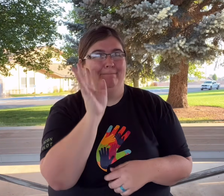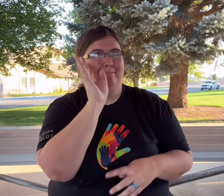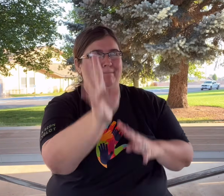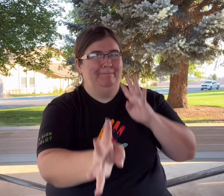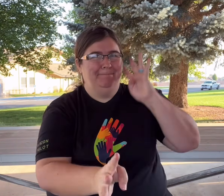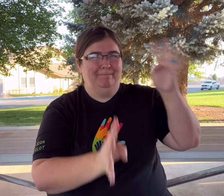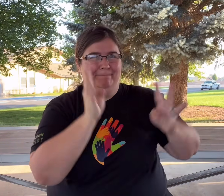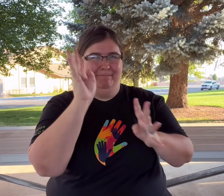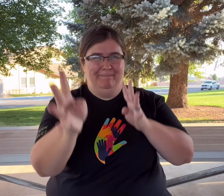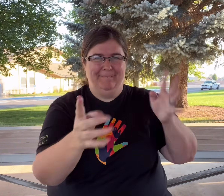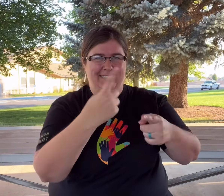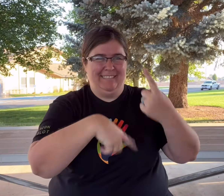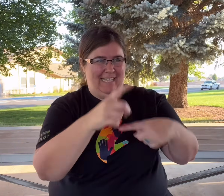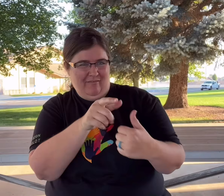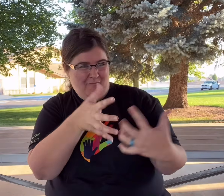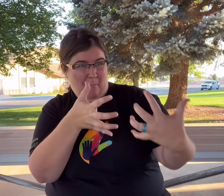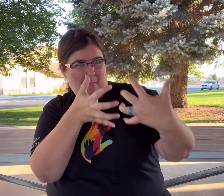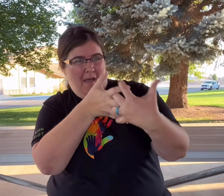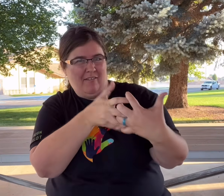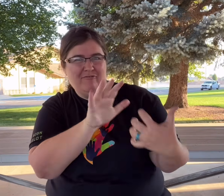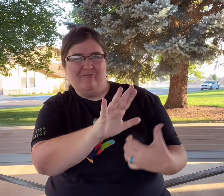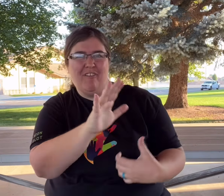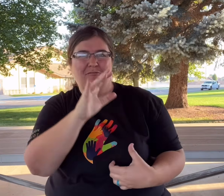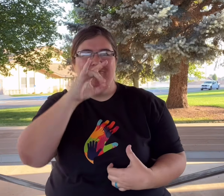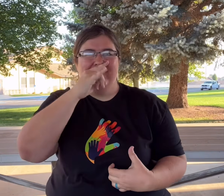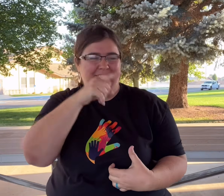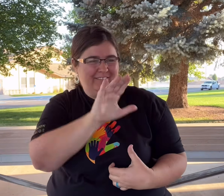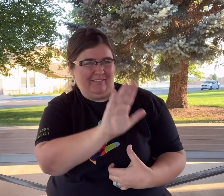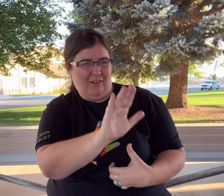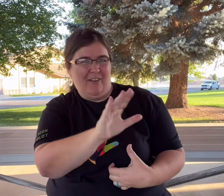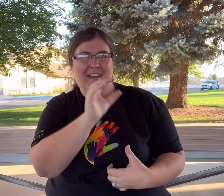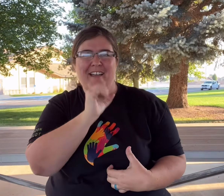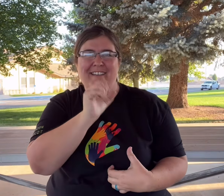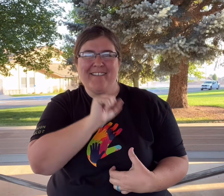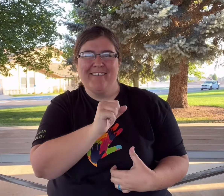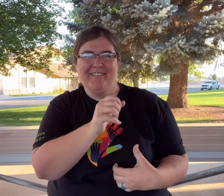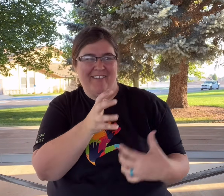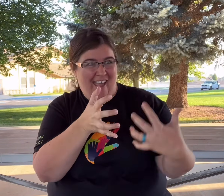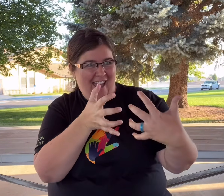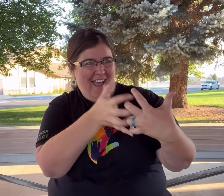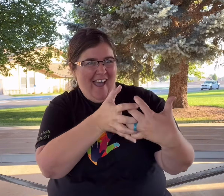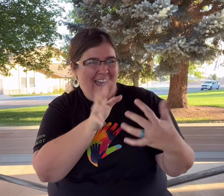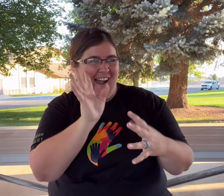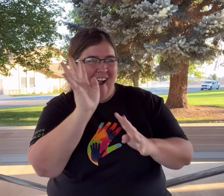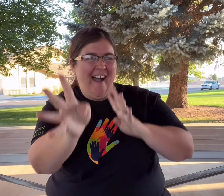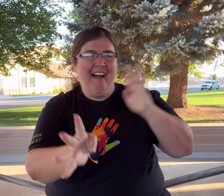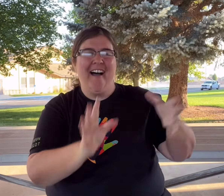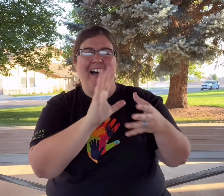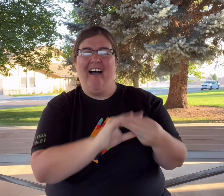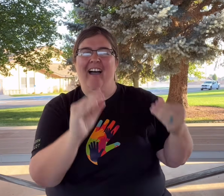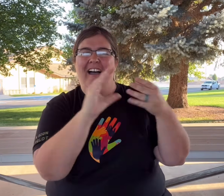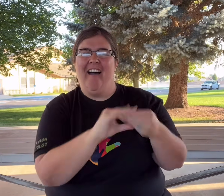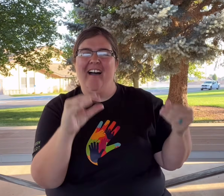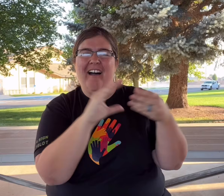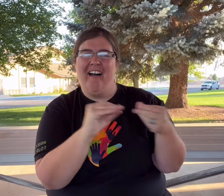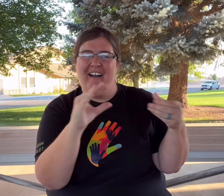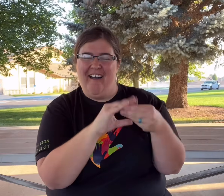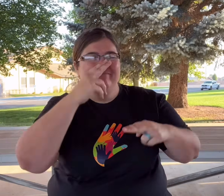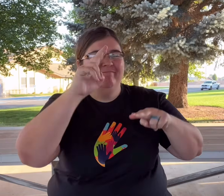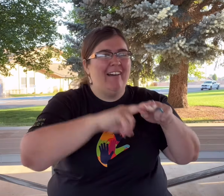create fun, playful signs that match their kids' age, their development, and they include them in stories and just have fun playing with the